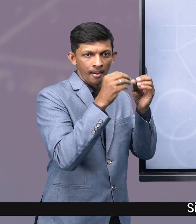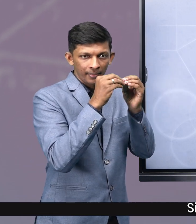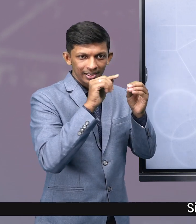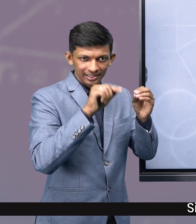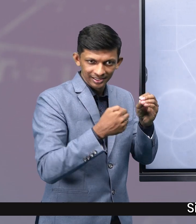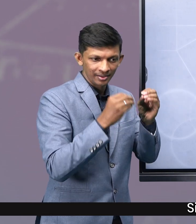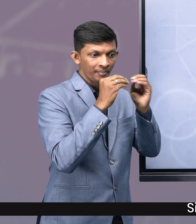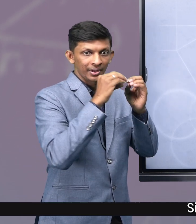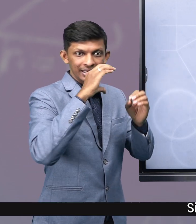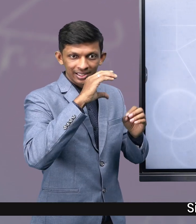and CA.